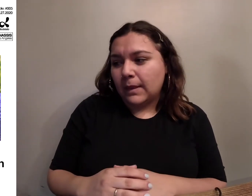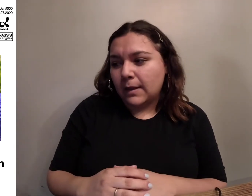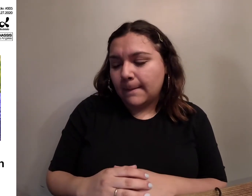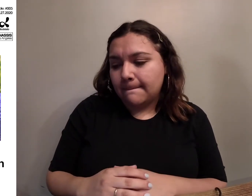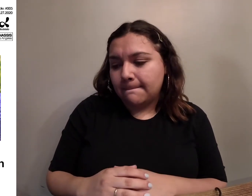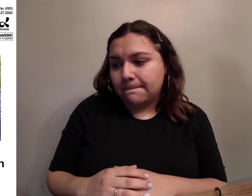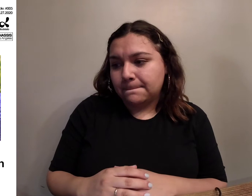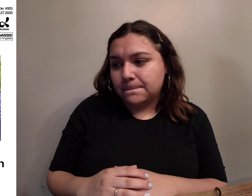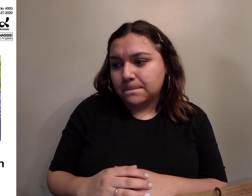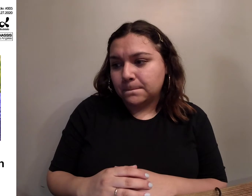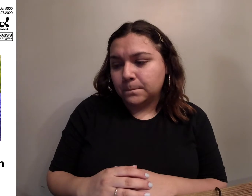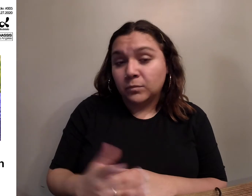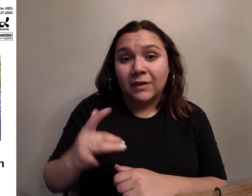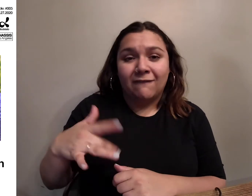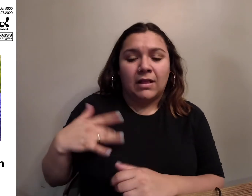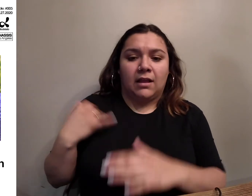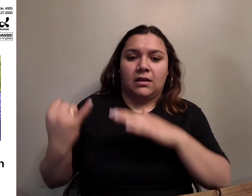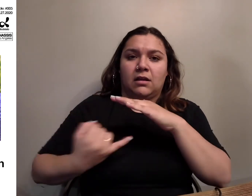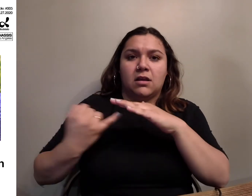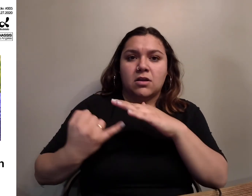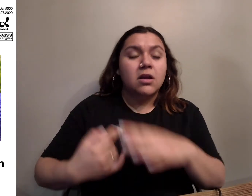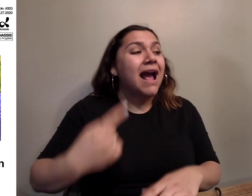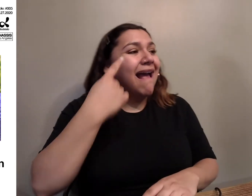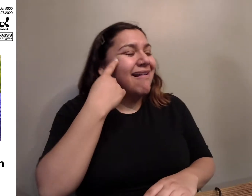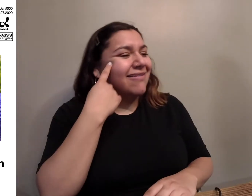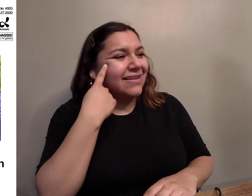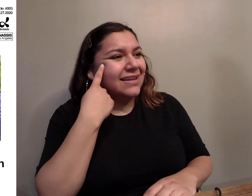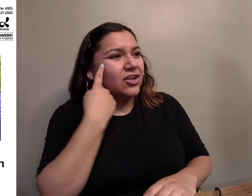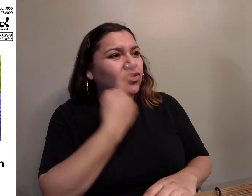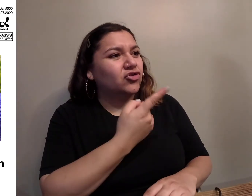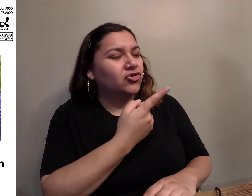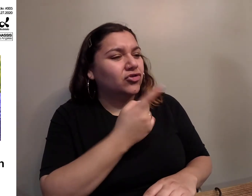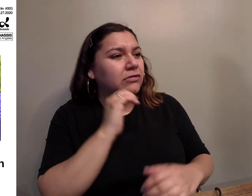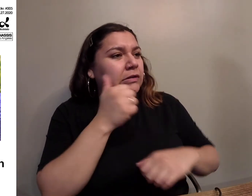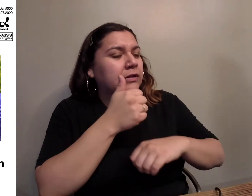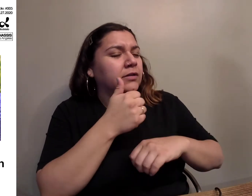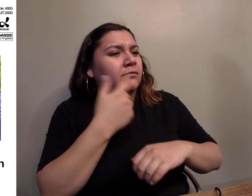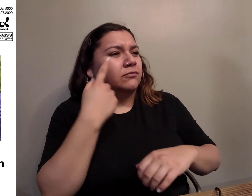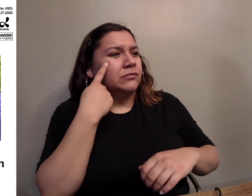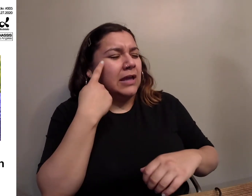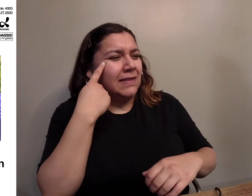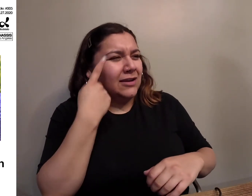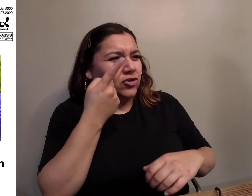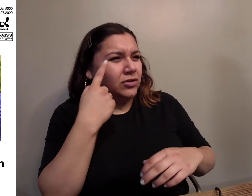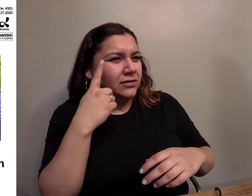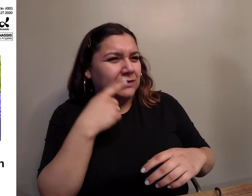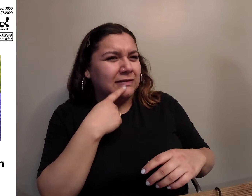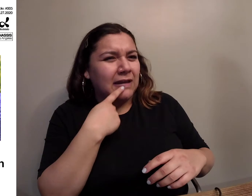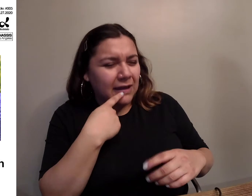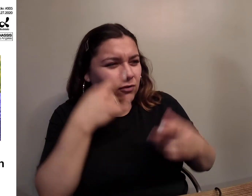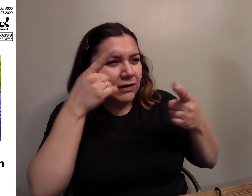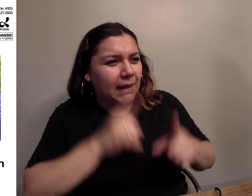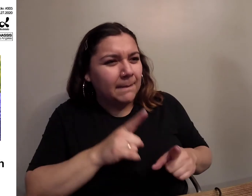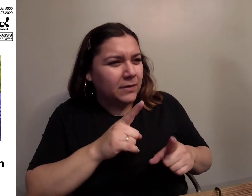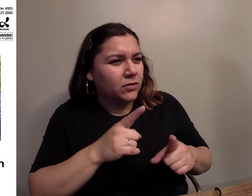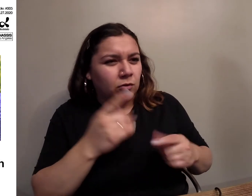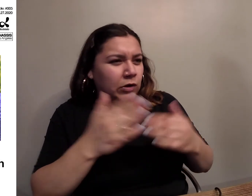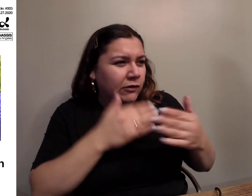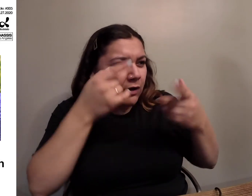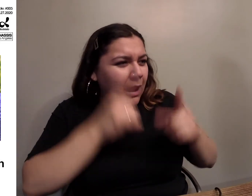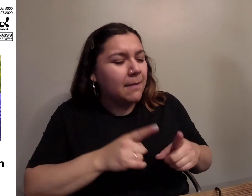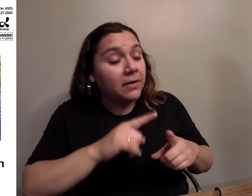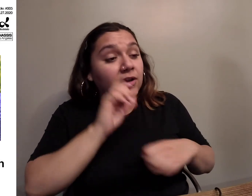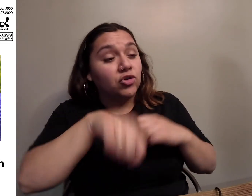being in lockdown. I think she set it in 2025, so we're very close. Yep, we are very close.